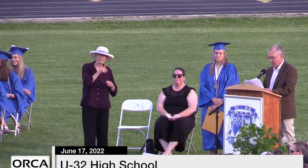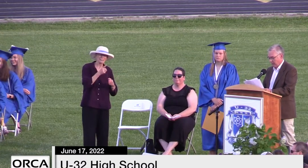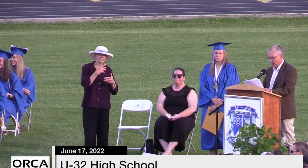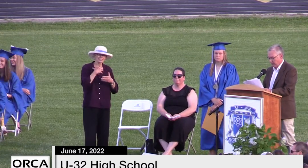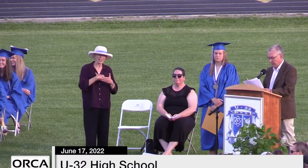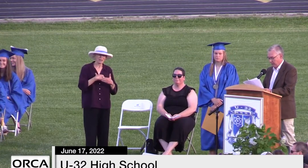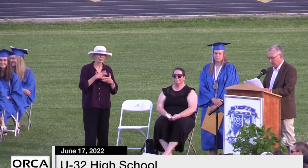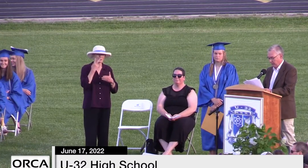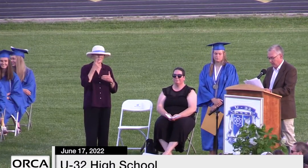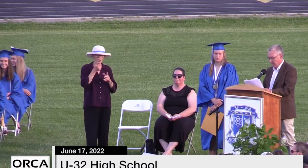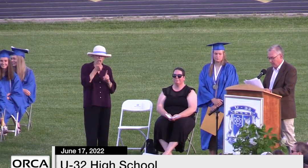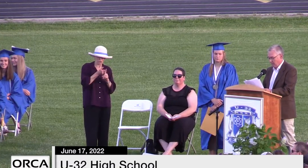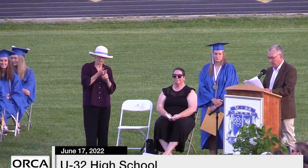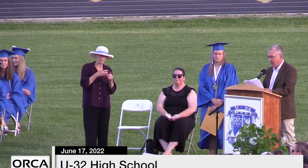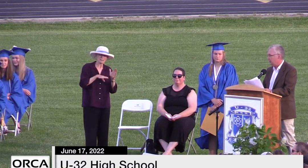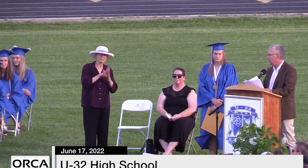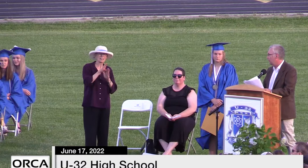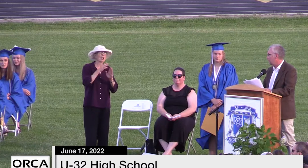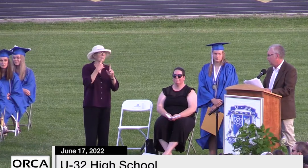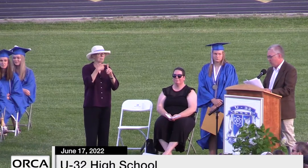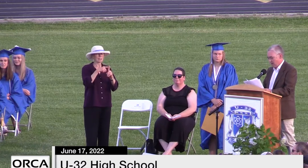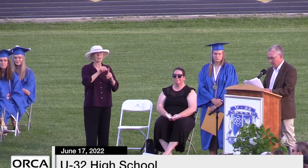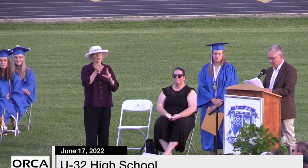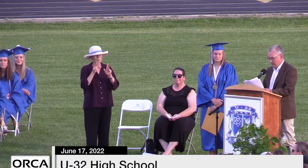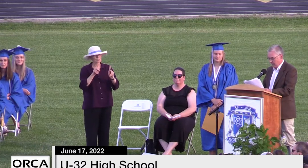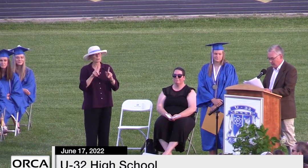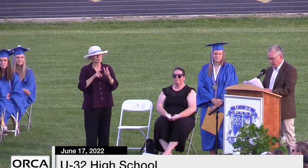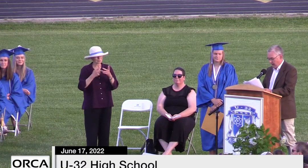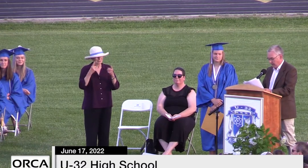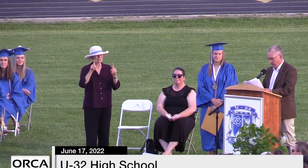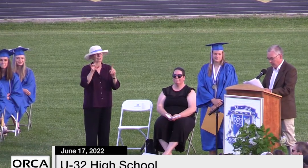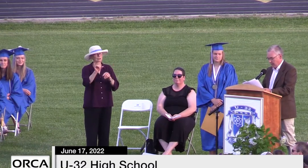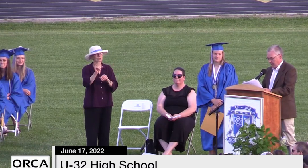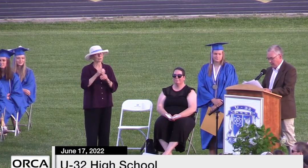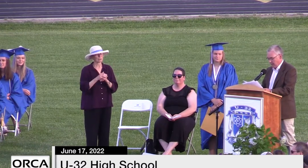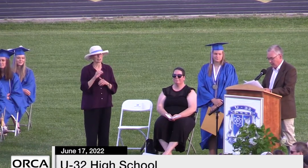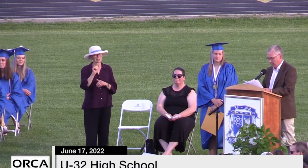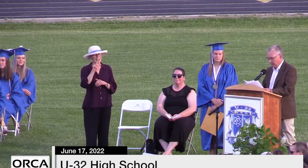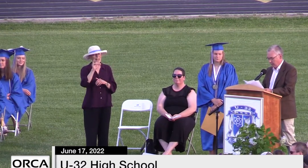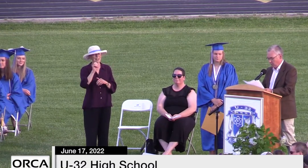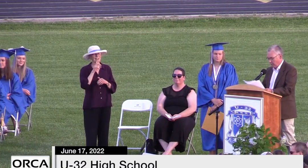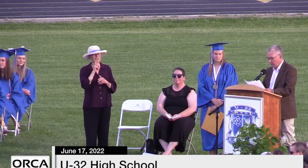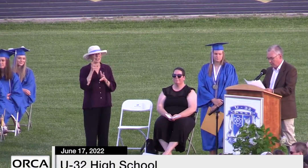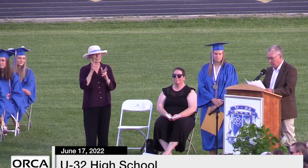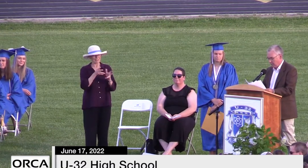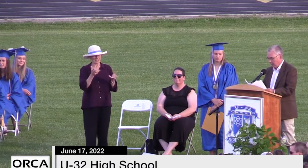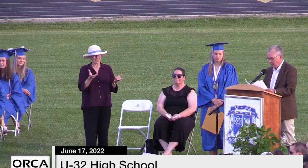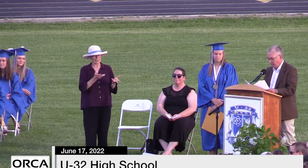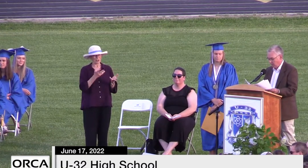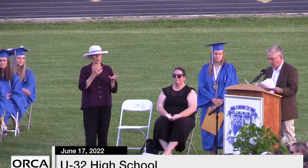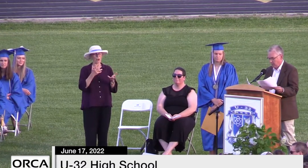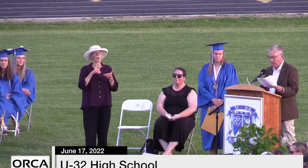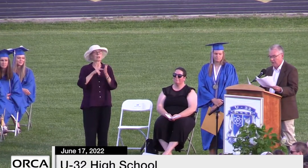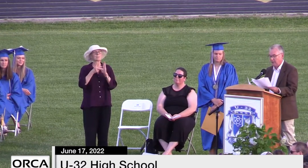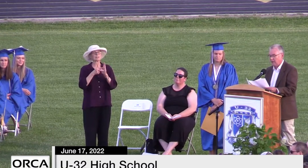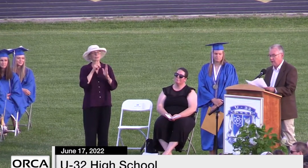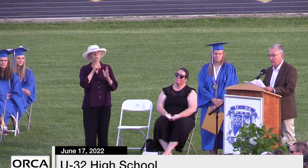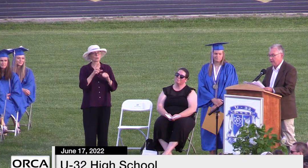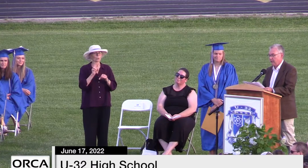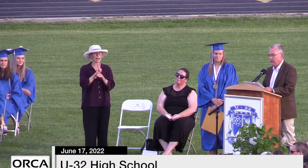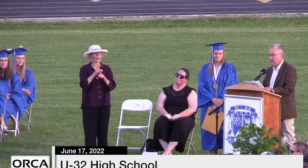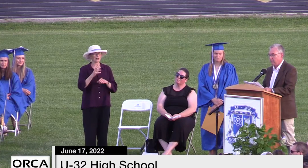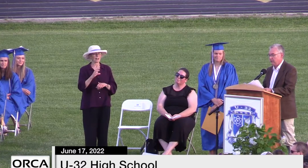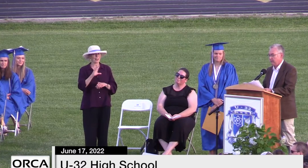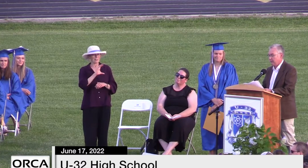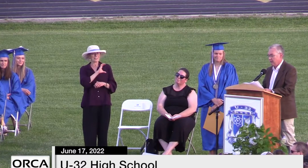to not only see herself succeed, but others succeed as well. Allie is leaving behind a legacy of what it genuinely means to wear the C